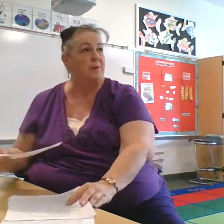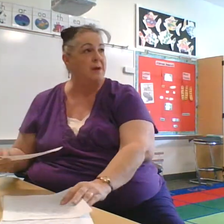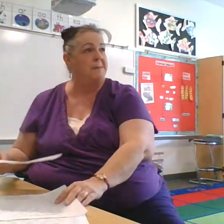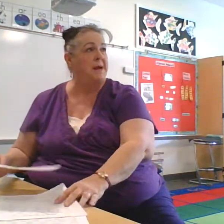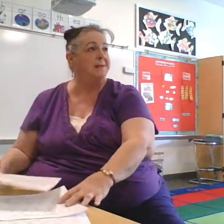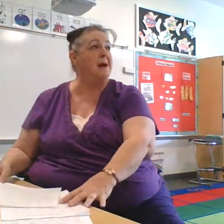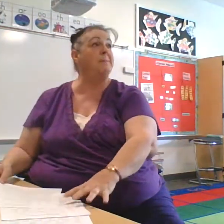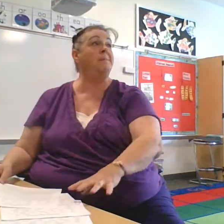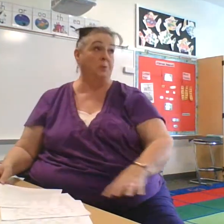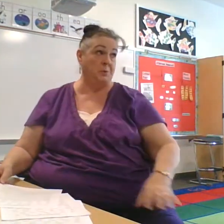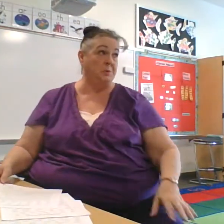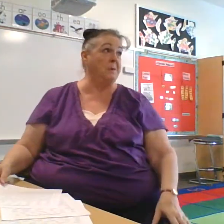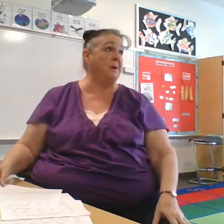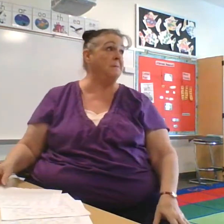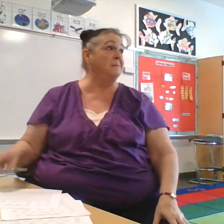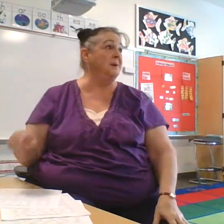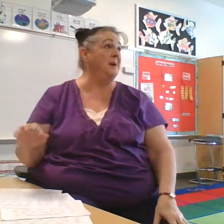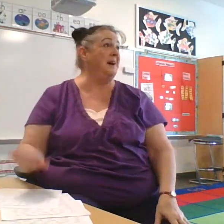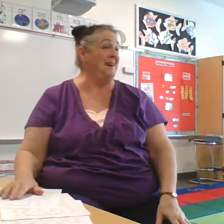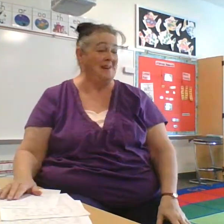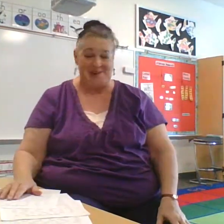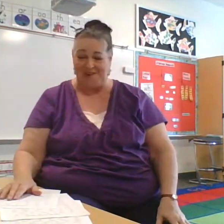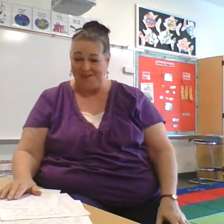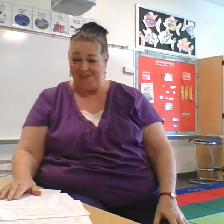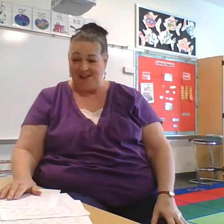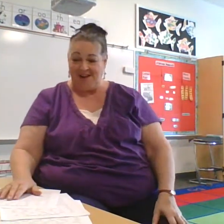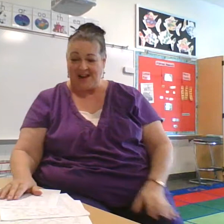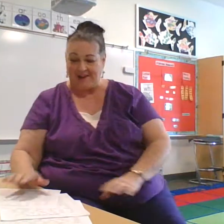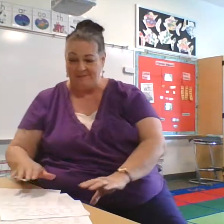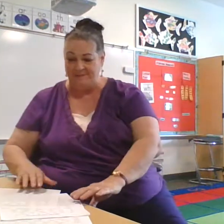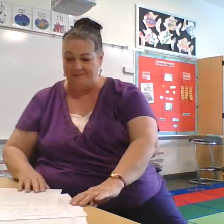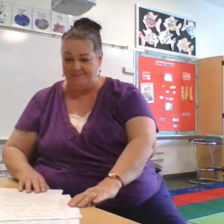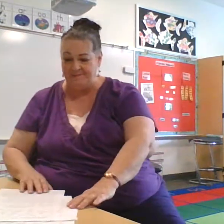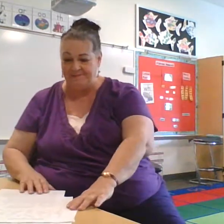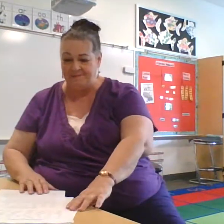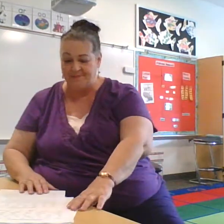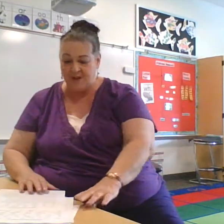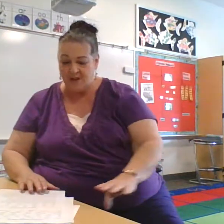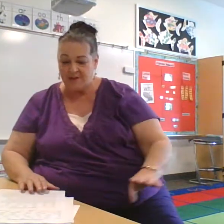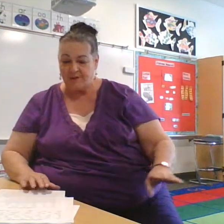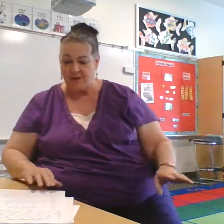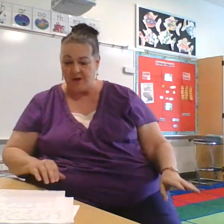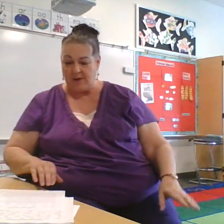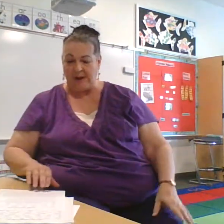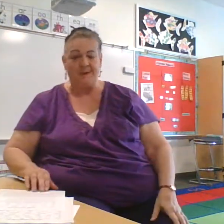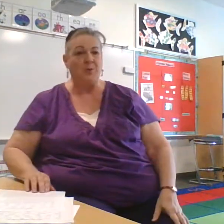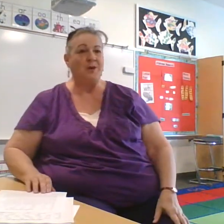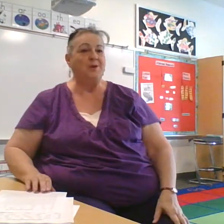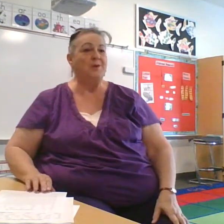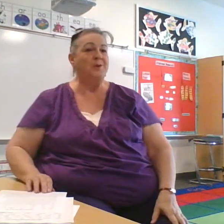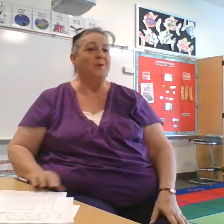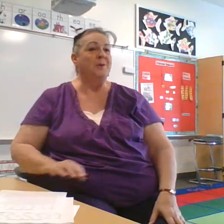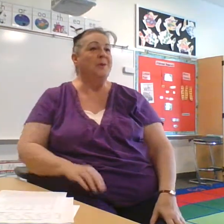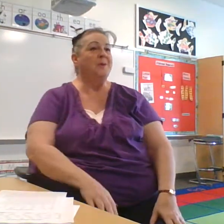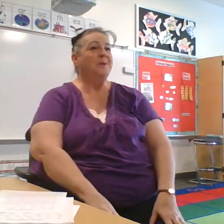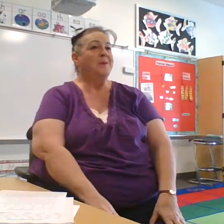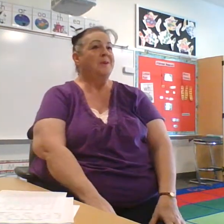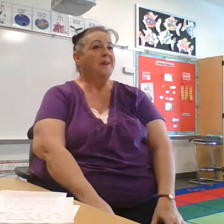come next time, we'll do it without them. Okay. So I'm going to take